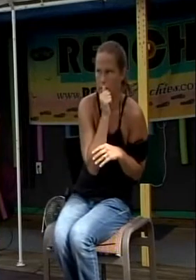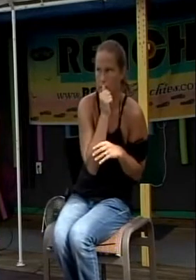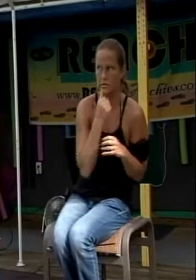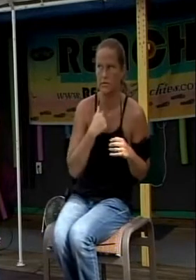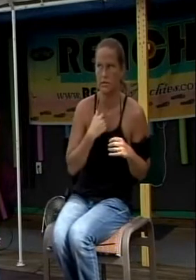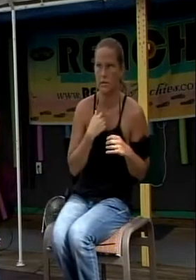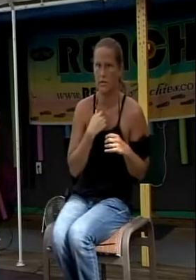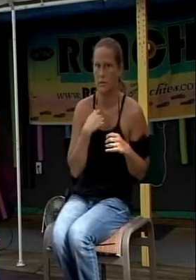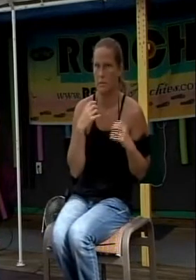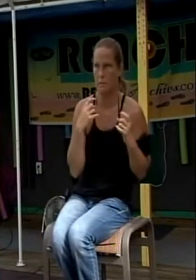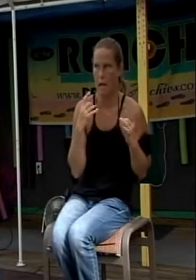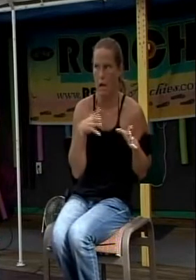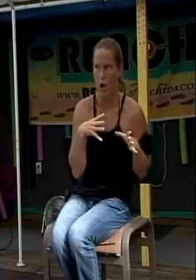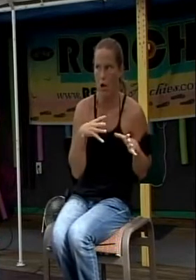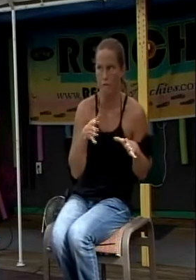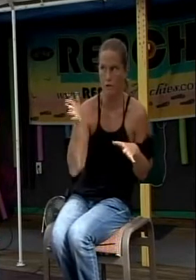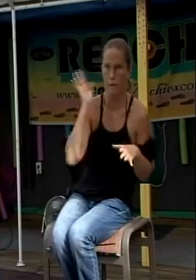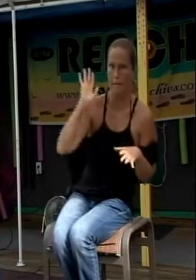you're a plastic Christian.